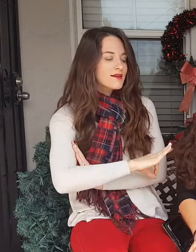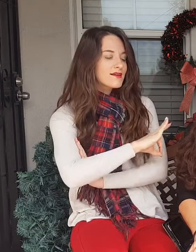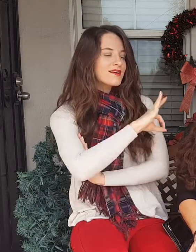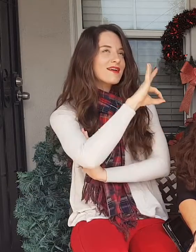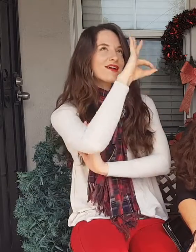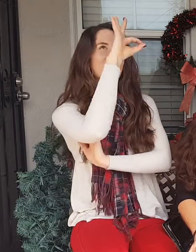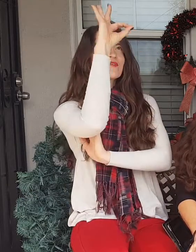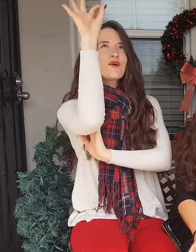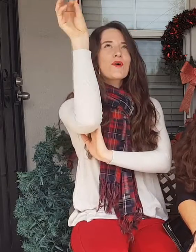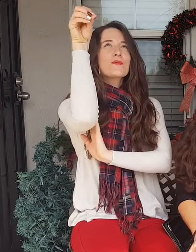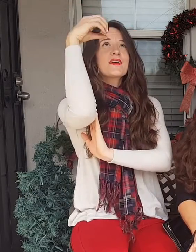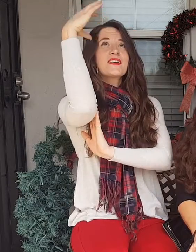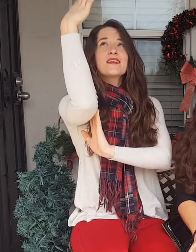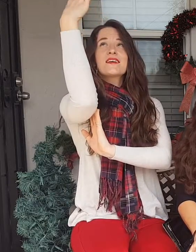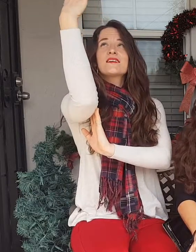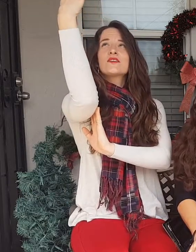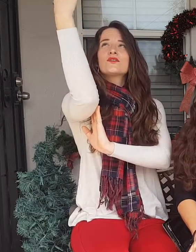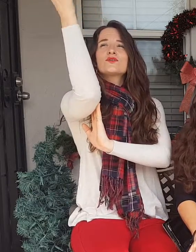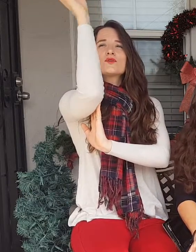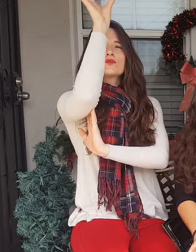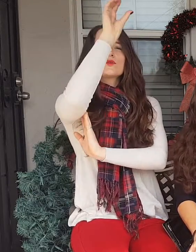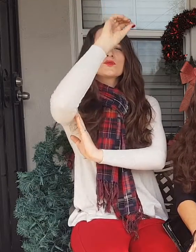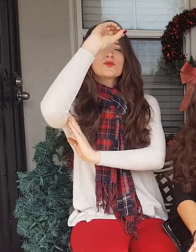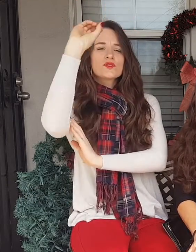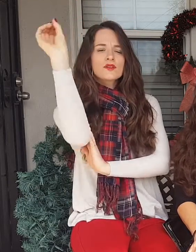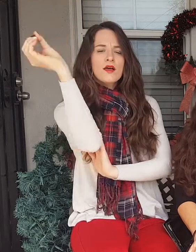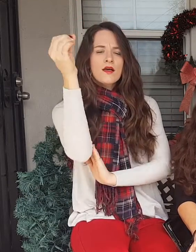sun forbid to